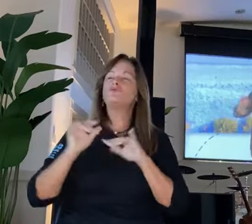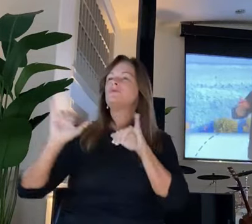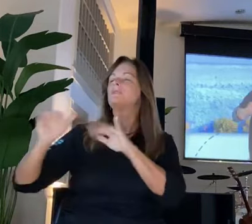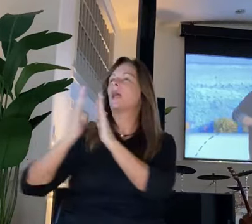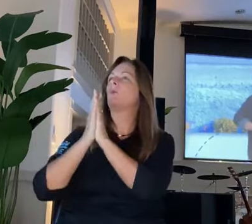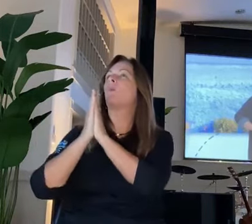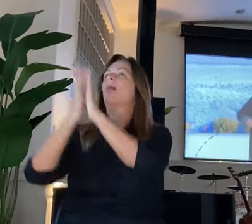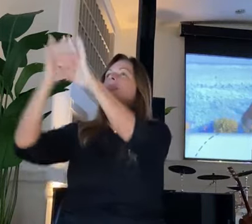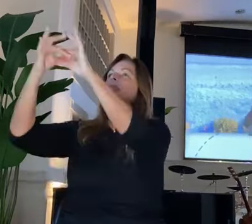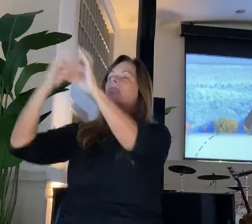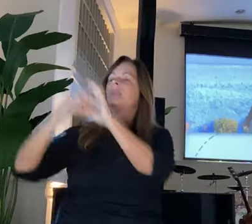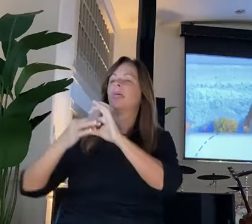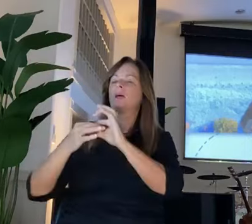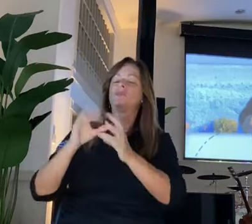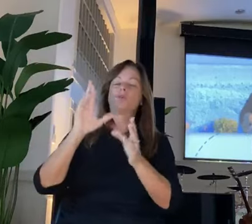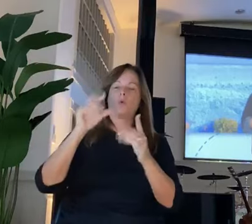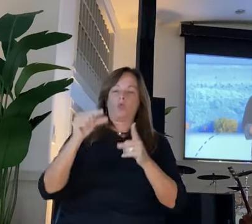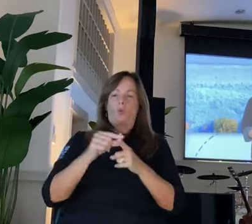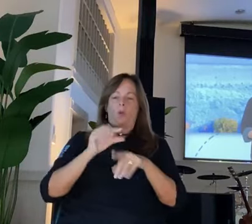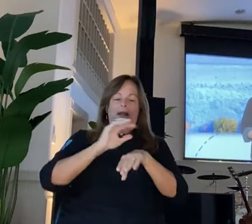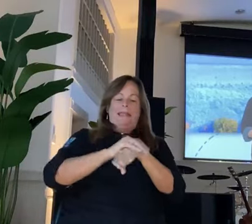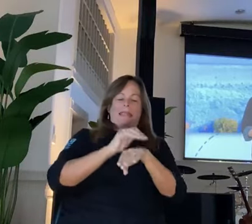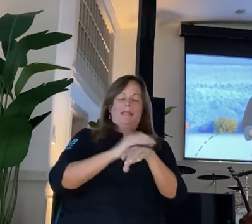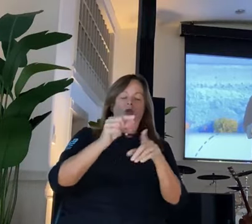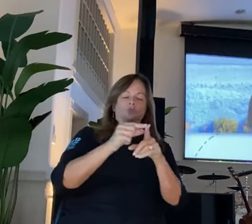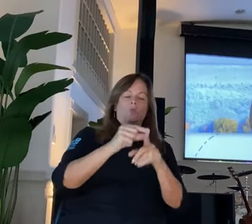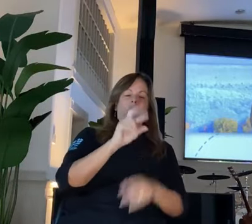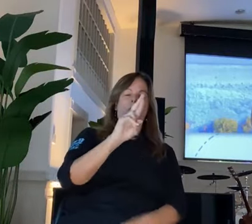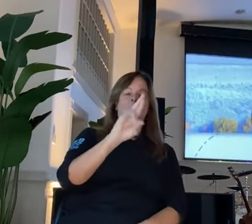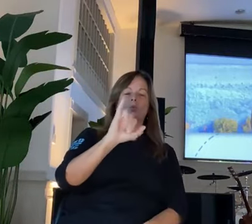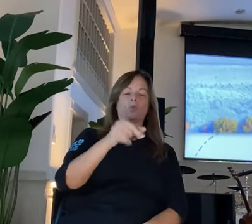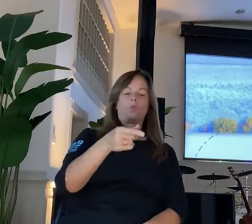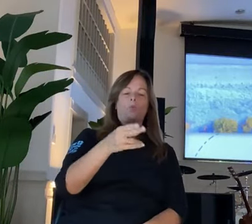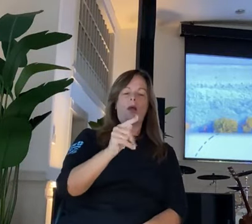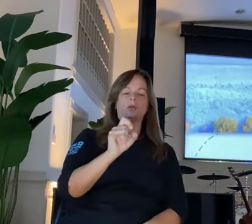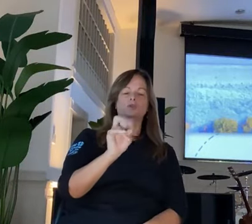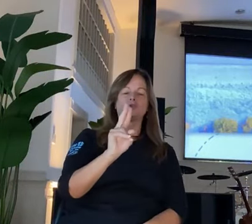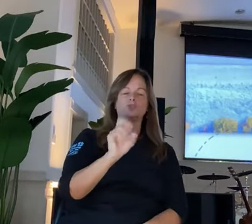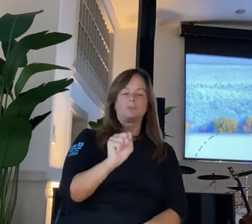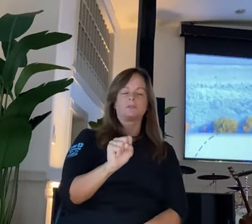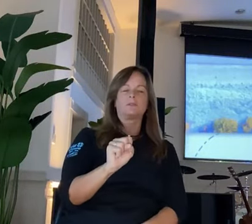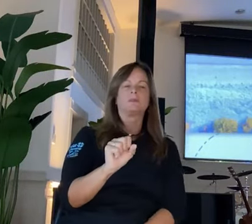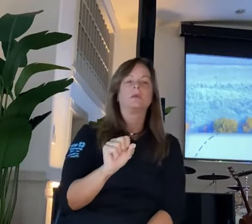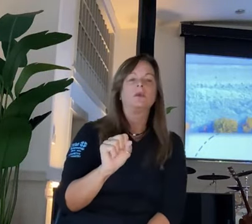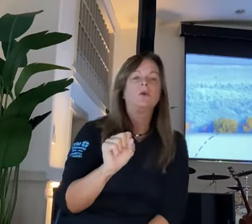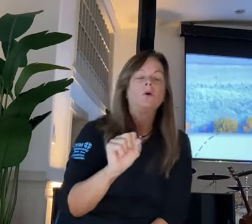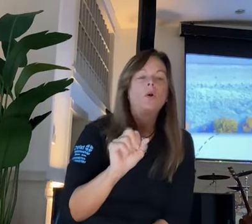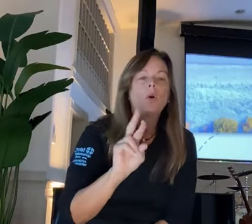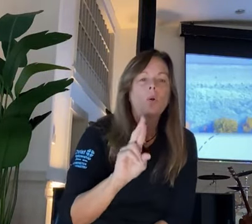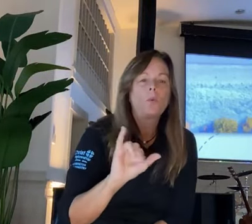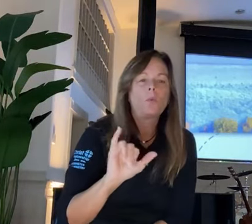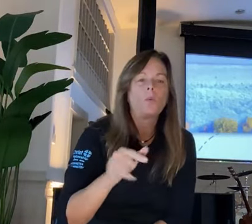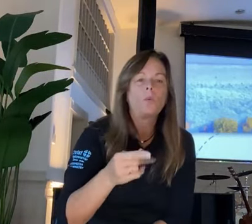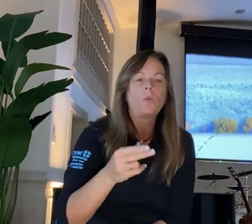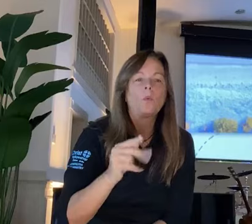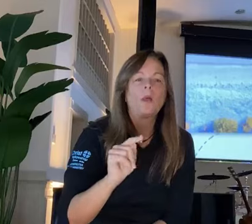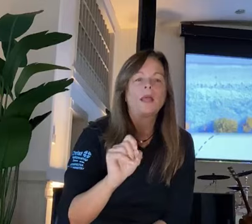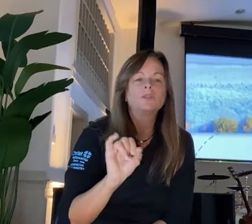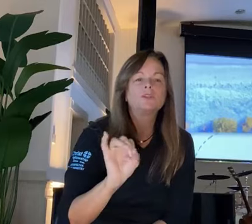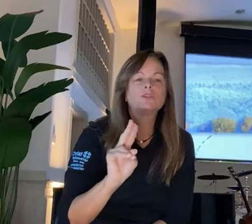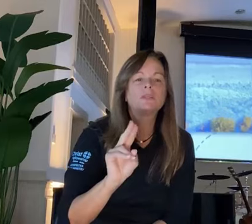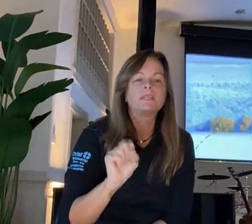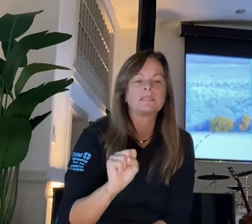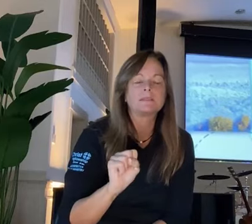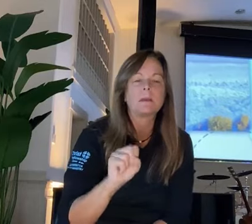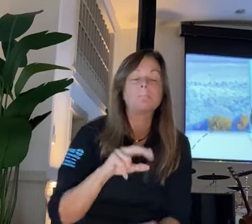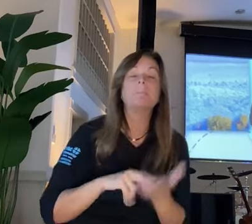stay in right relation, how to stay in right step with God. So he's going to speak to us about when we get out of step with God, when our